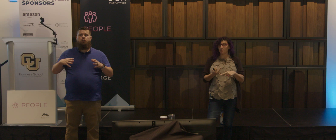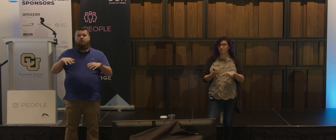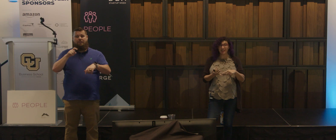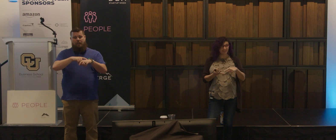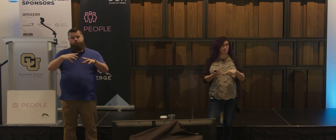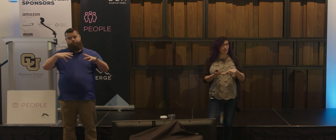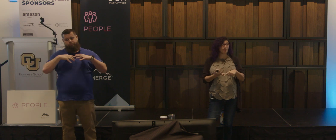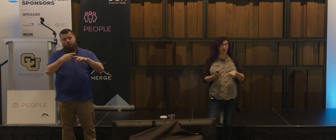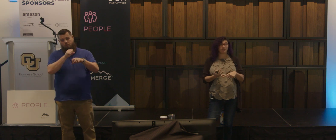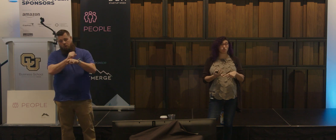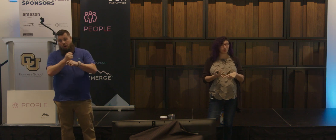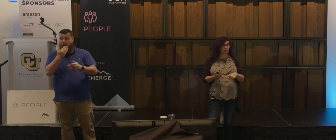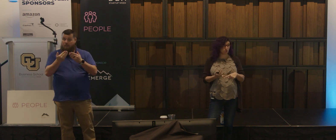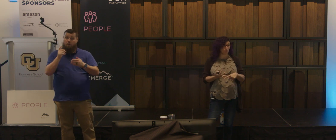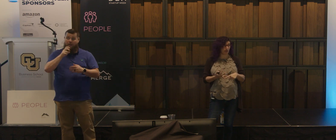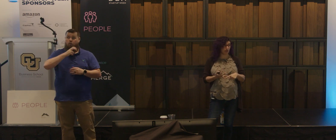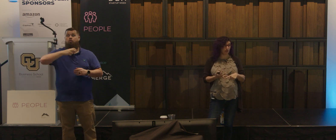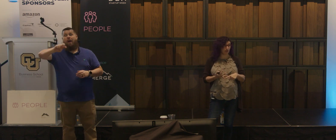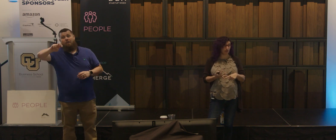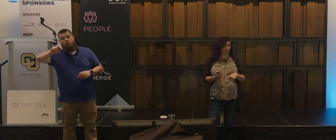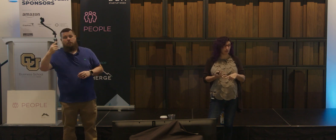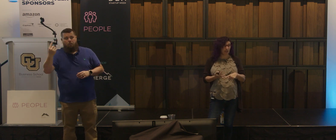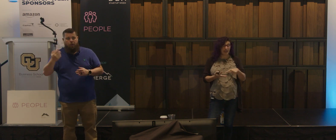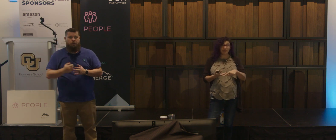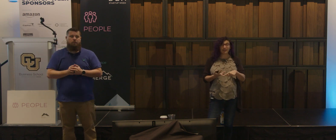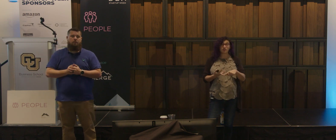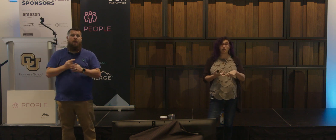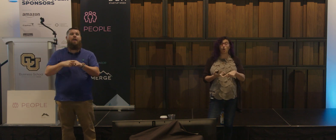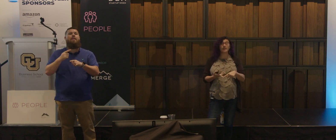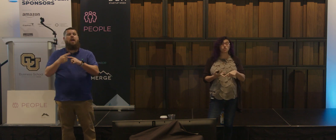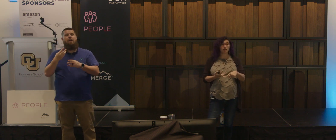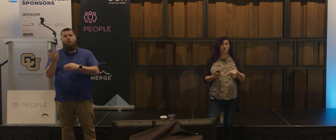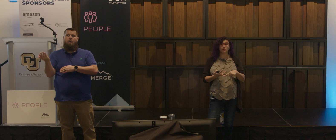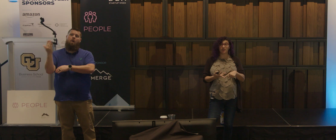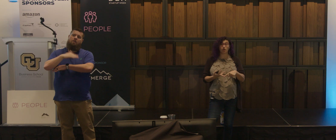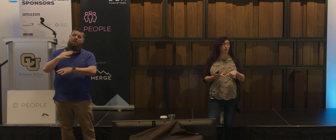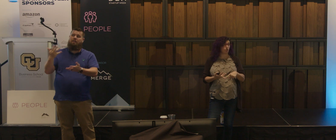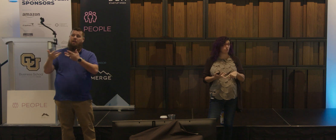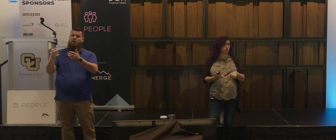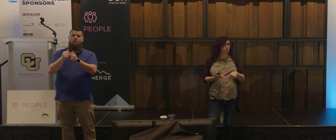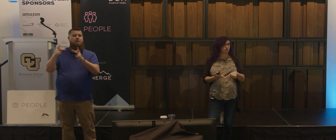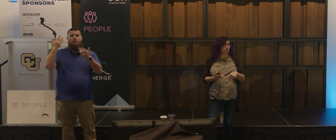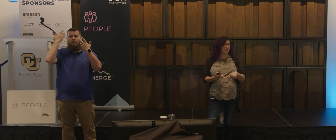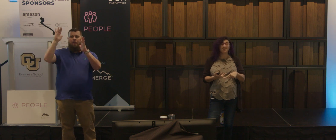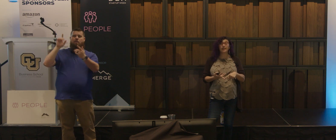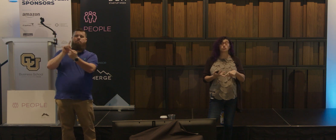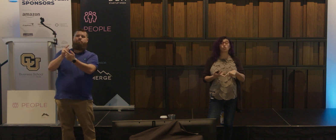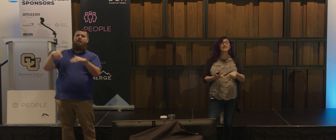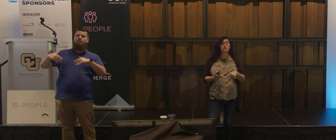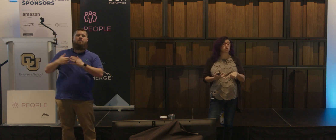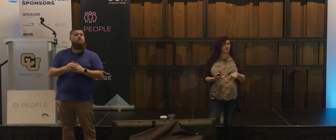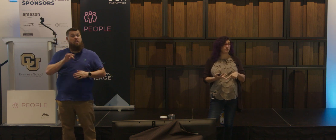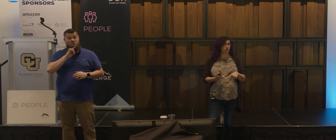current job. They may or may not have to travel somewhere. And then they have to spend a whole day talking to people they don't know. That